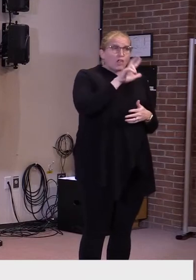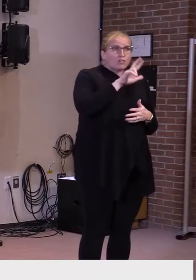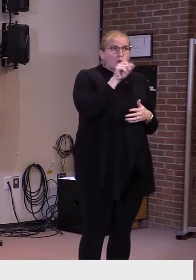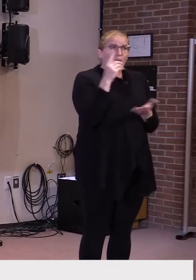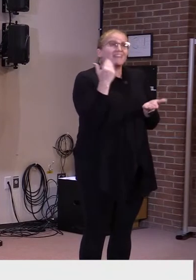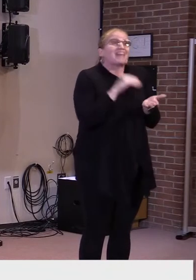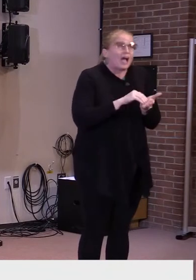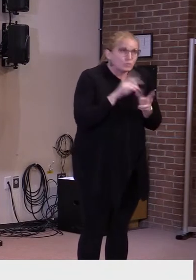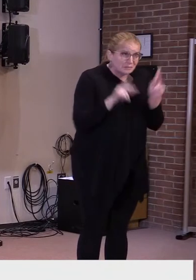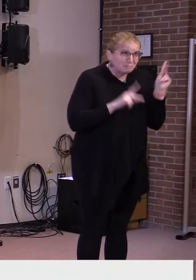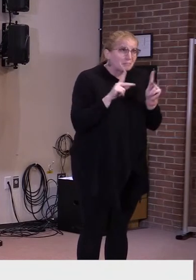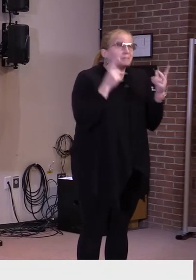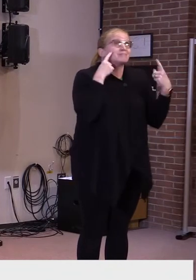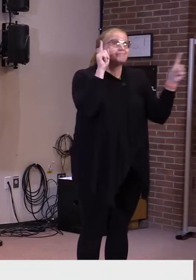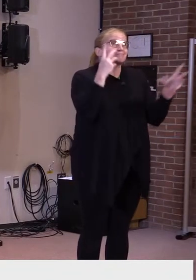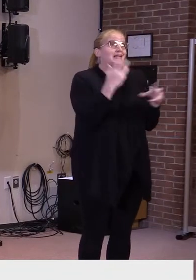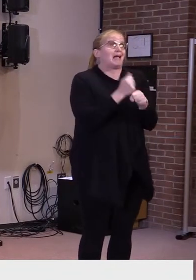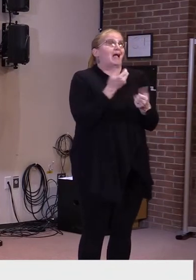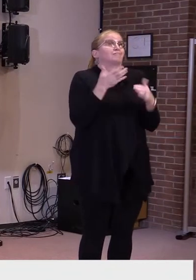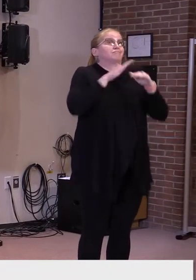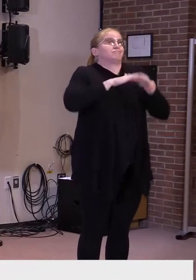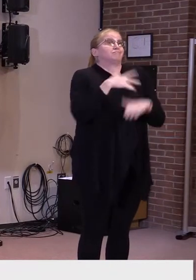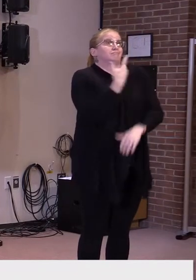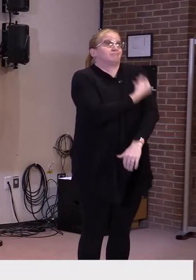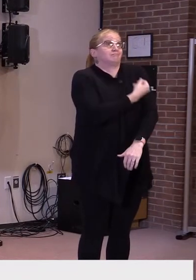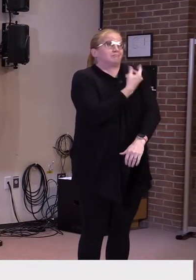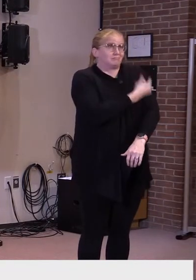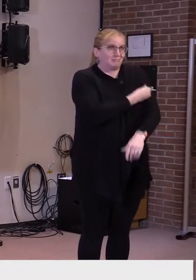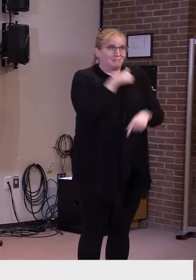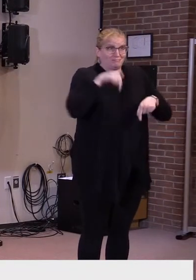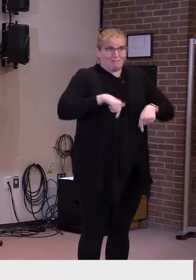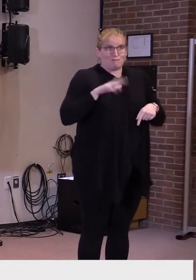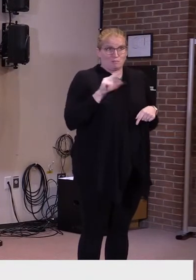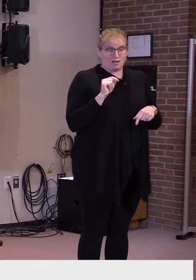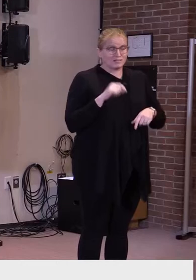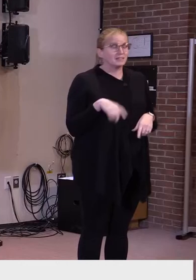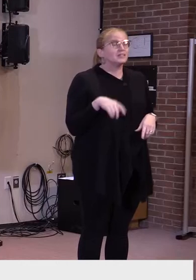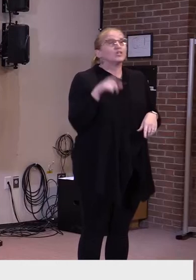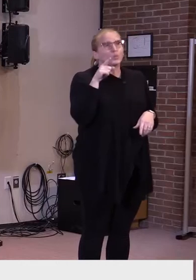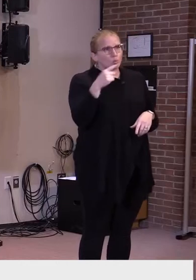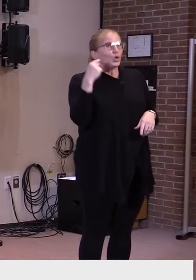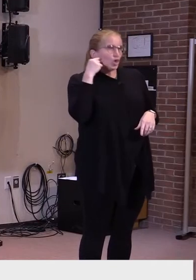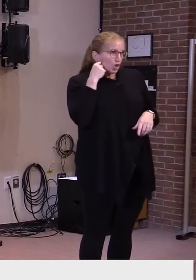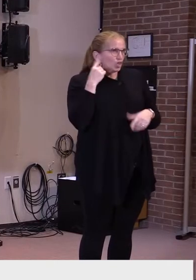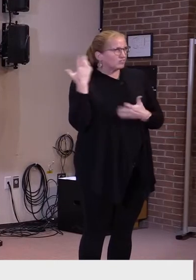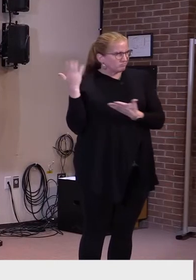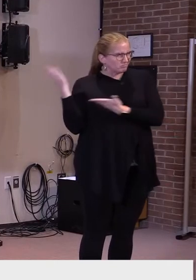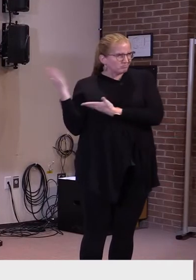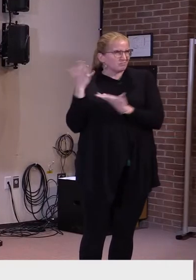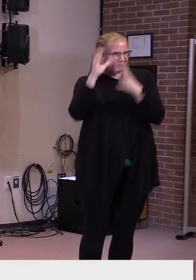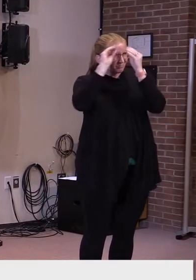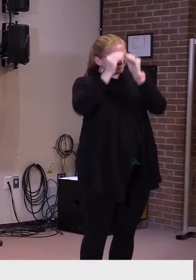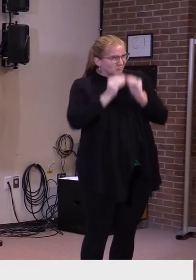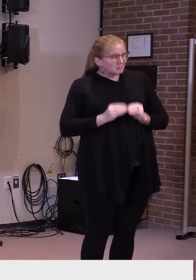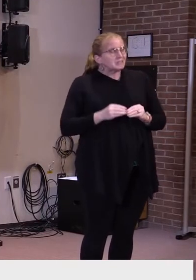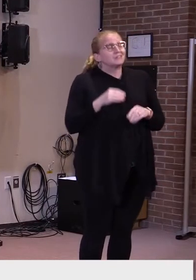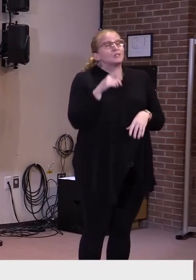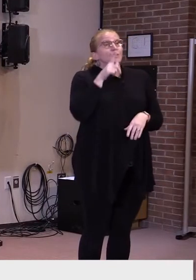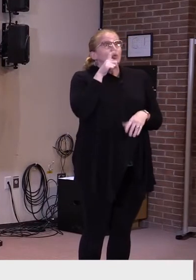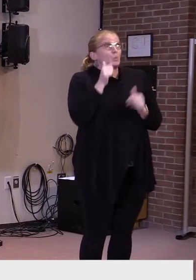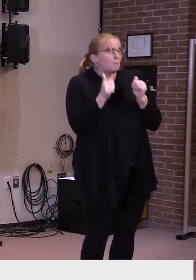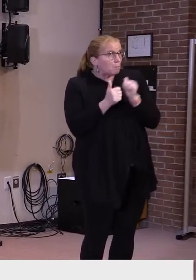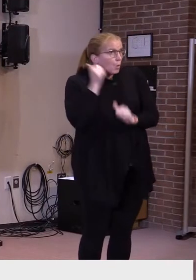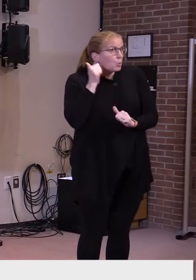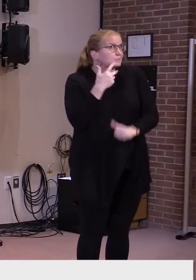received boosters in this state. As you expect and as you heard, those 65 years and older are the